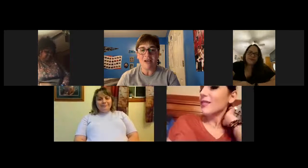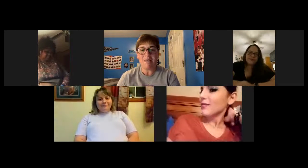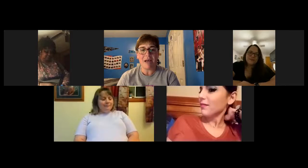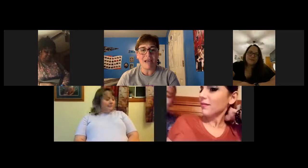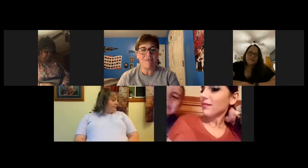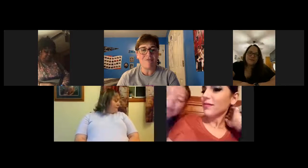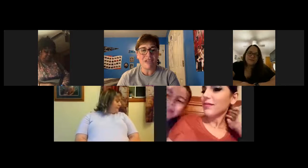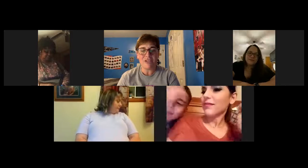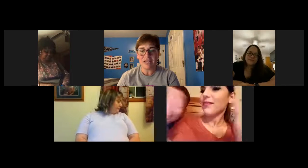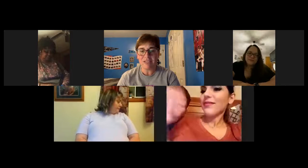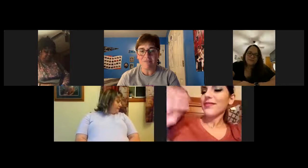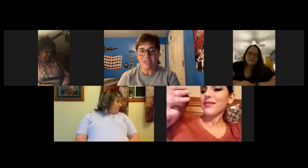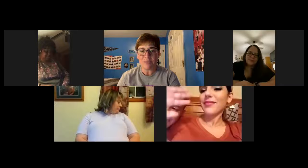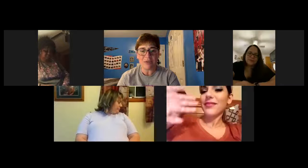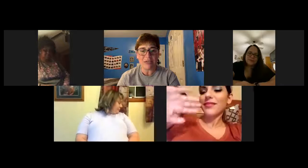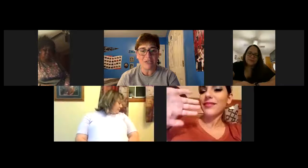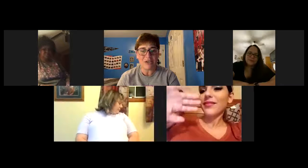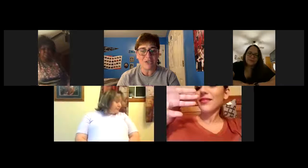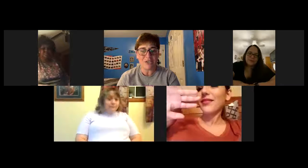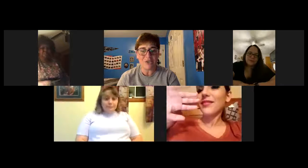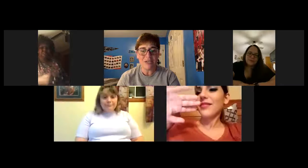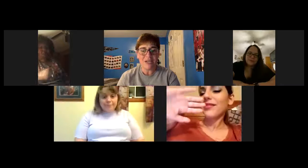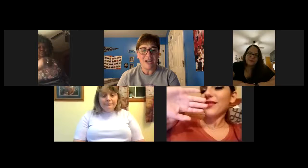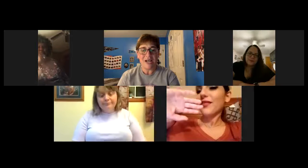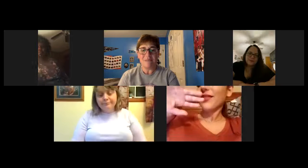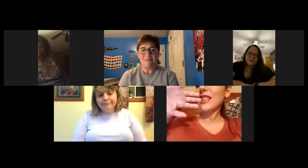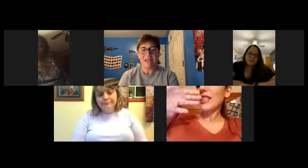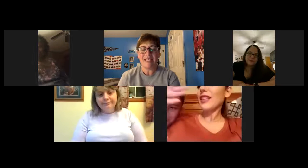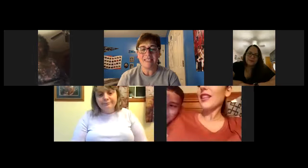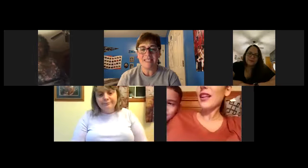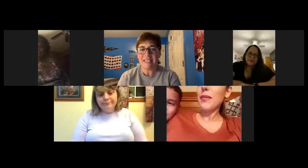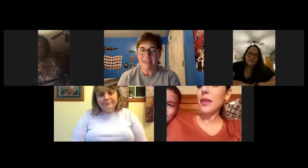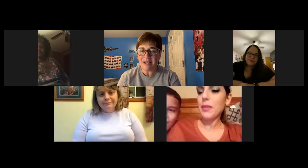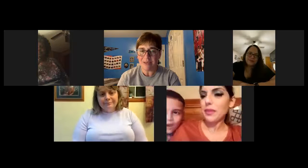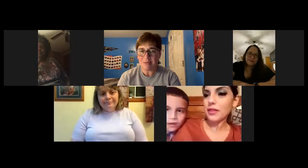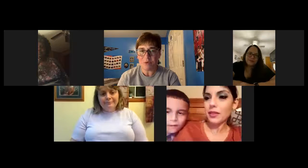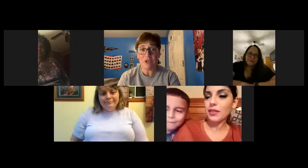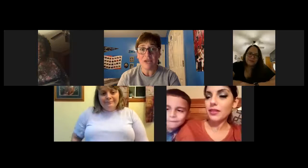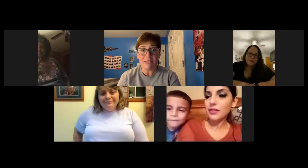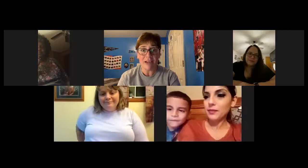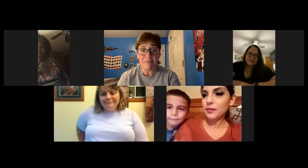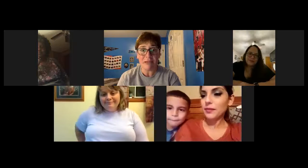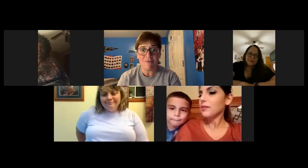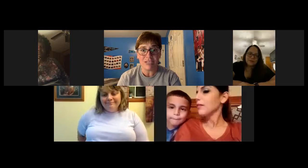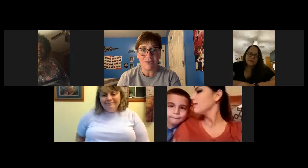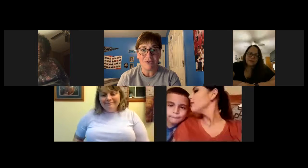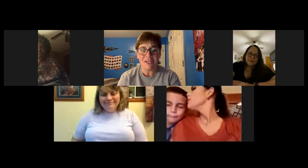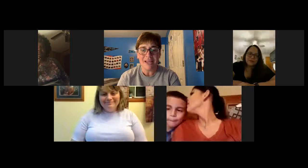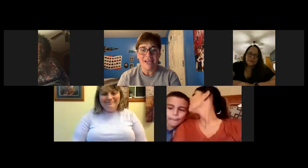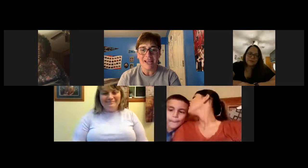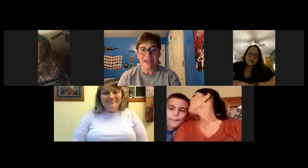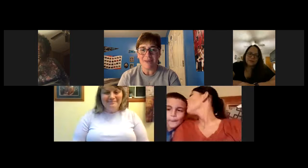have. I can find you guys on Facebook, or I can try to. And see, or you guys find me on